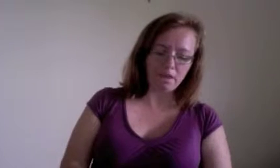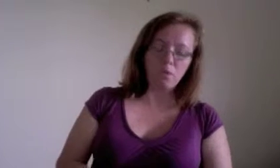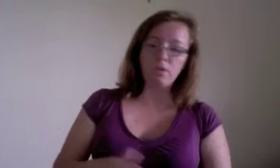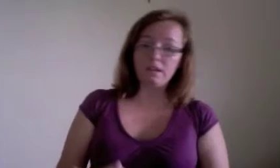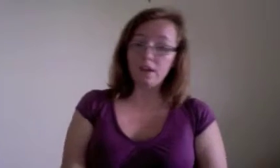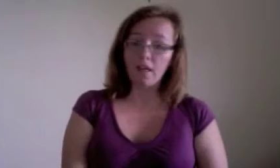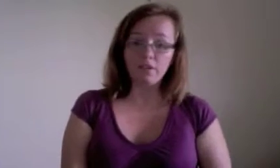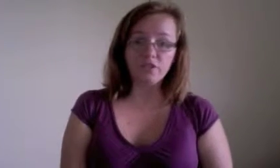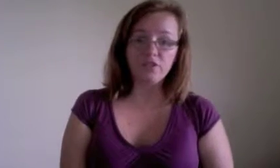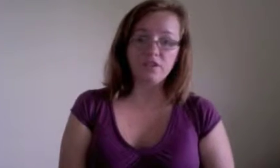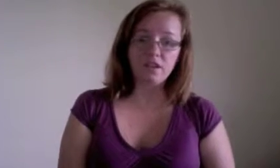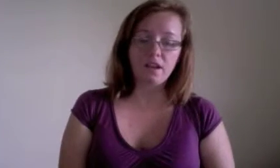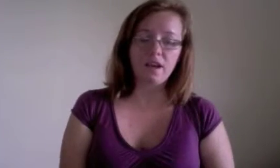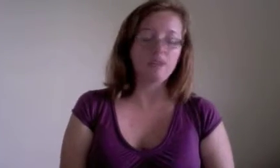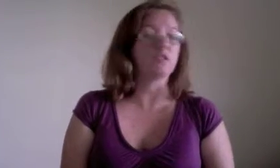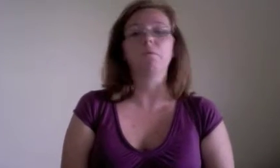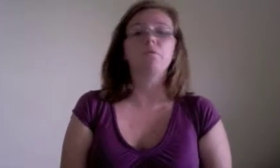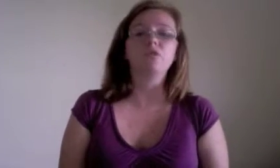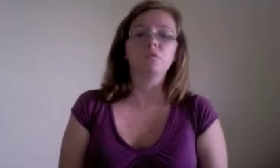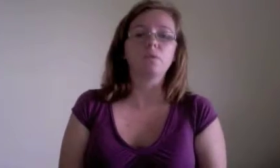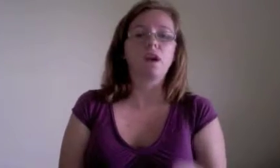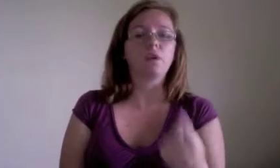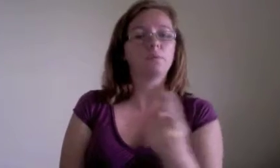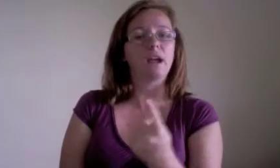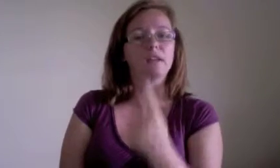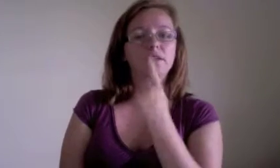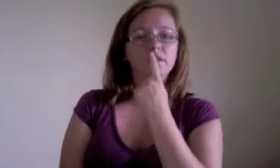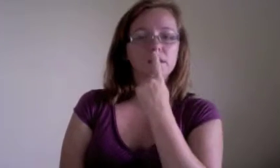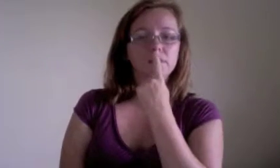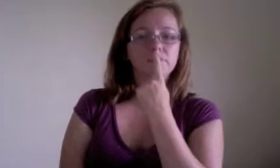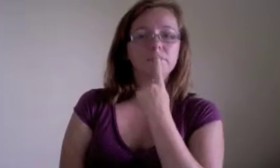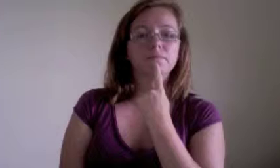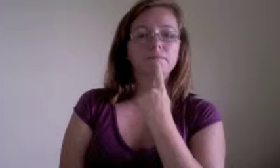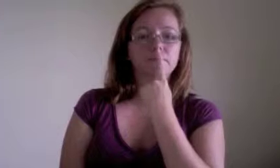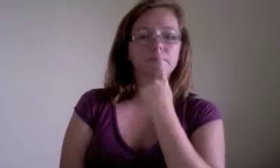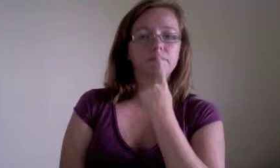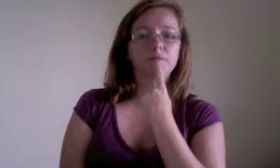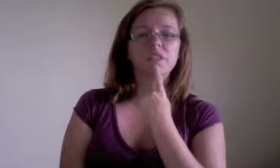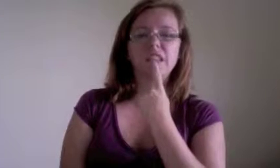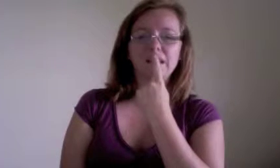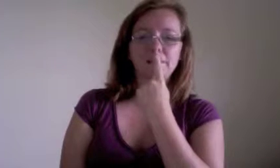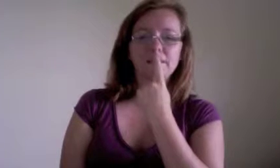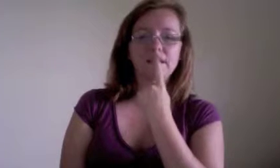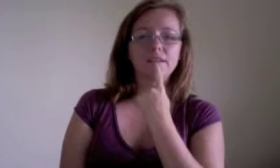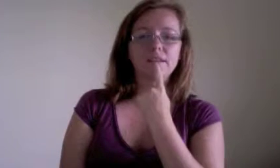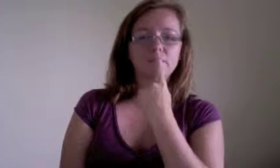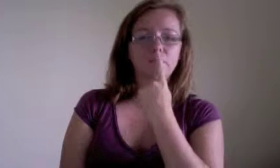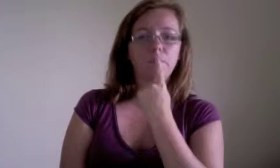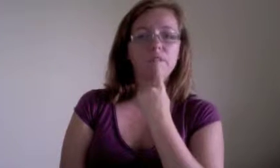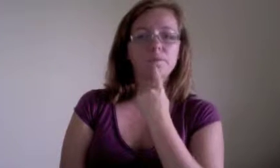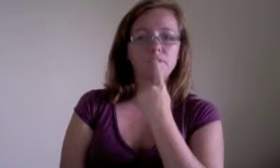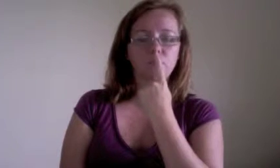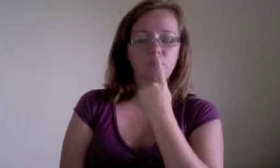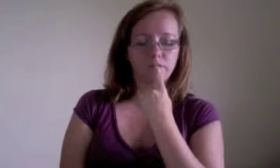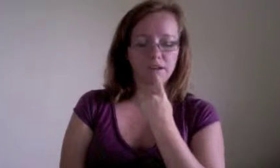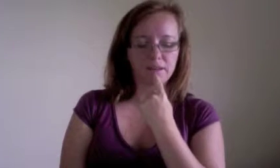we did colors. So we would do red, which is like lipstick. We put lipstick on, red